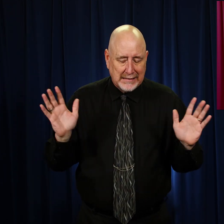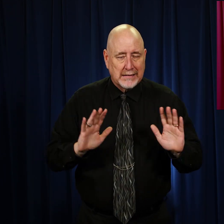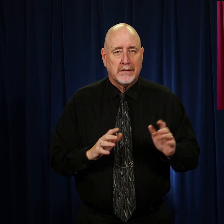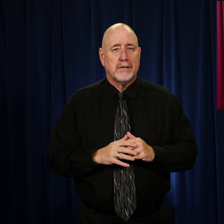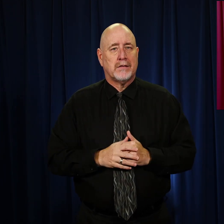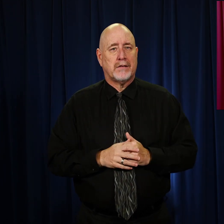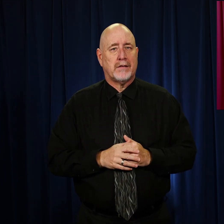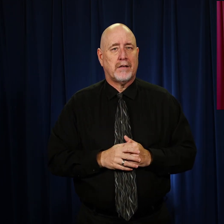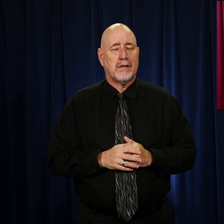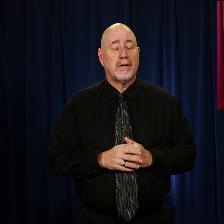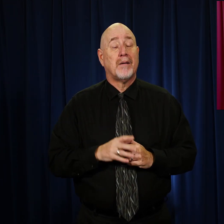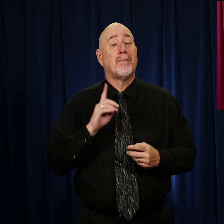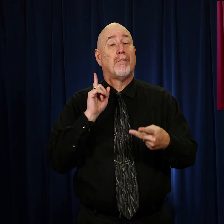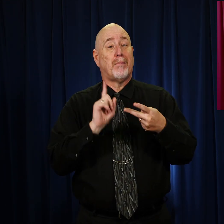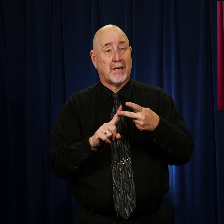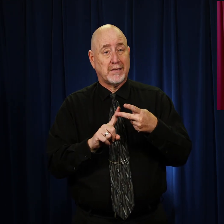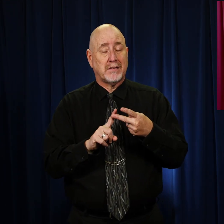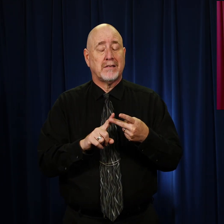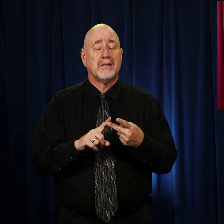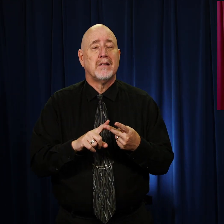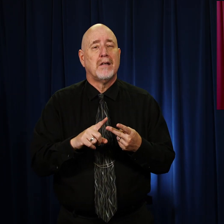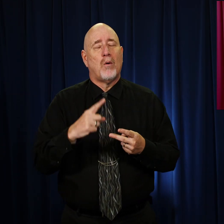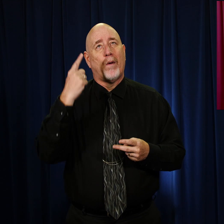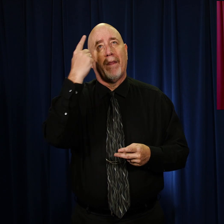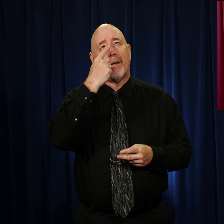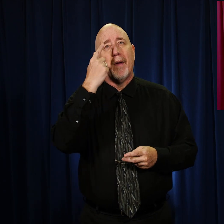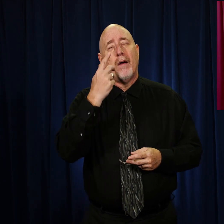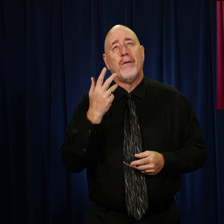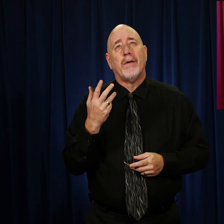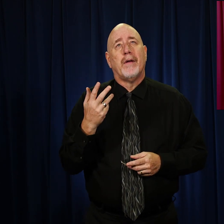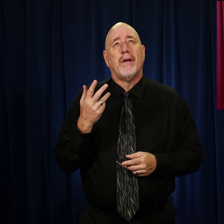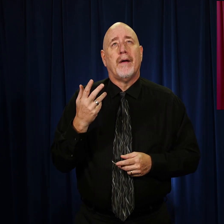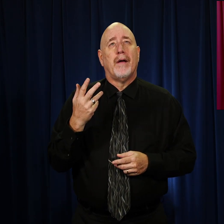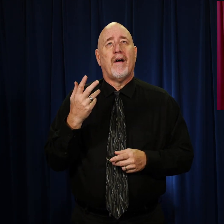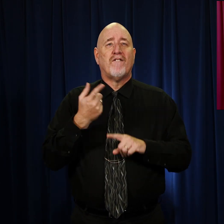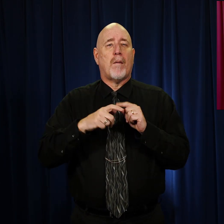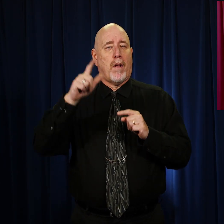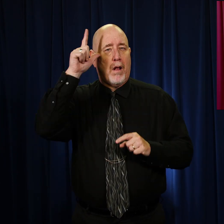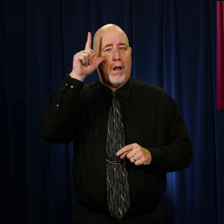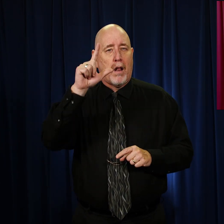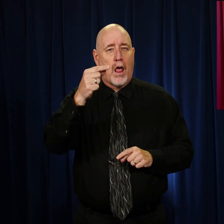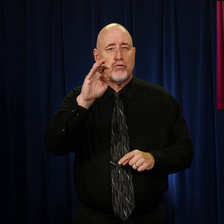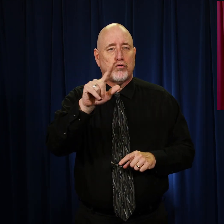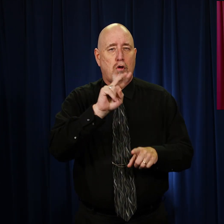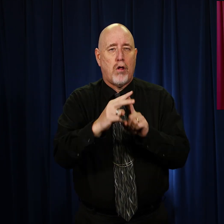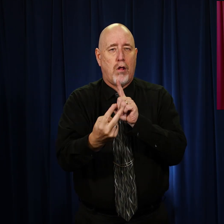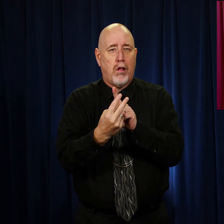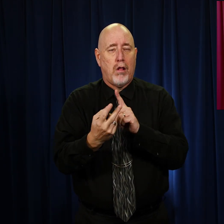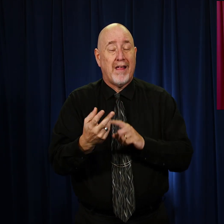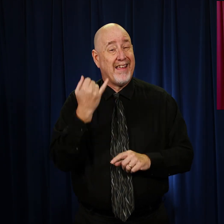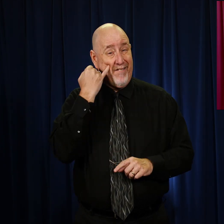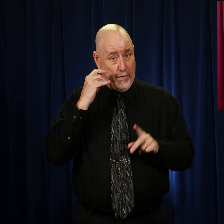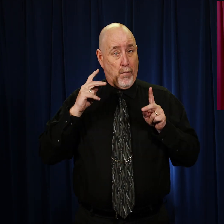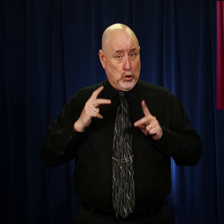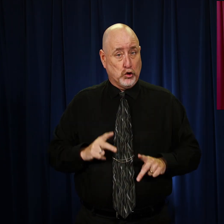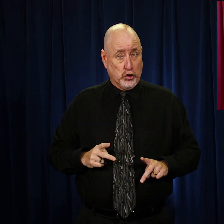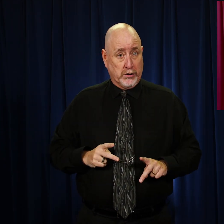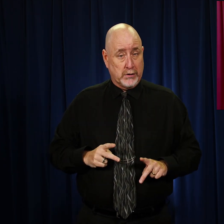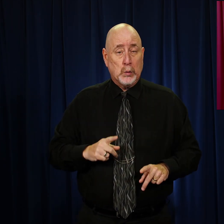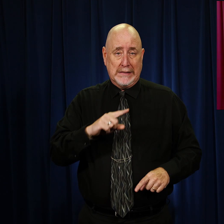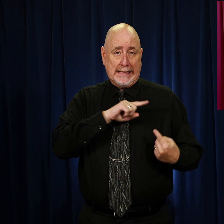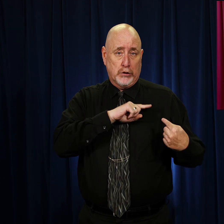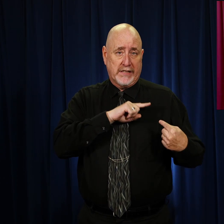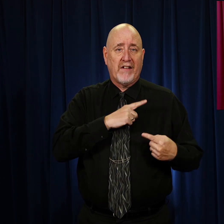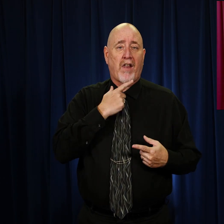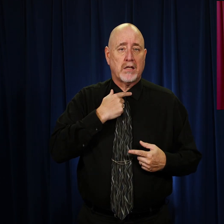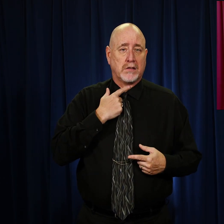evil. Not only this, but we think about this from a logical point of view. If a person was